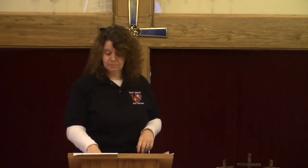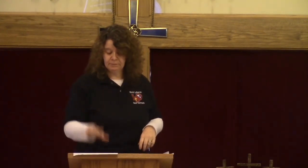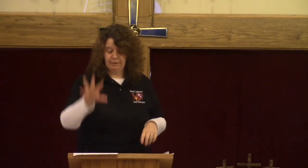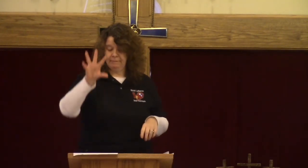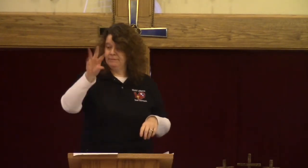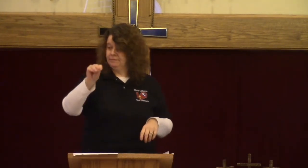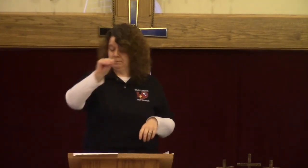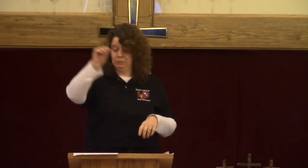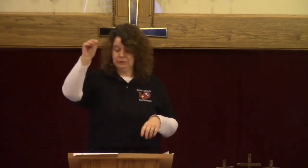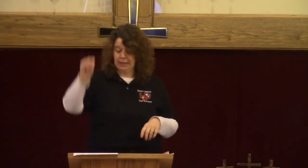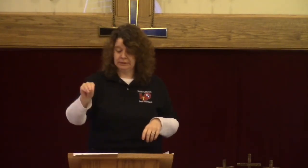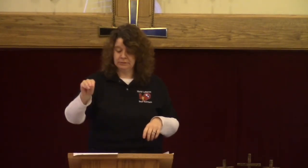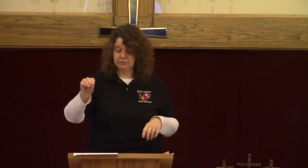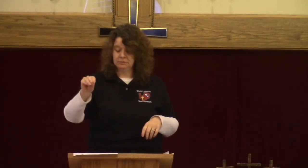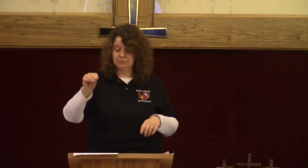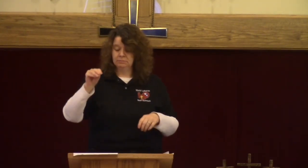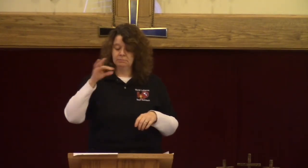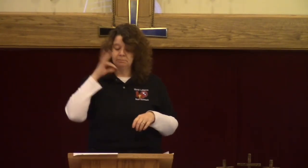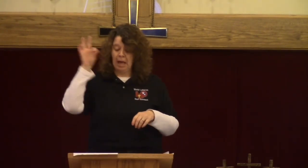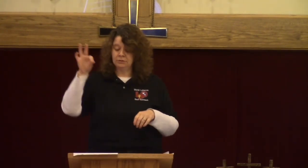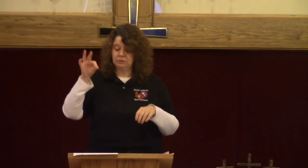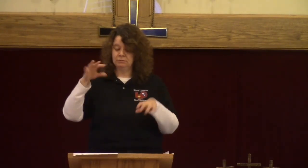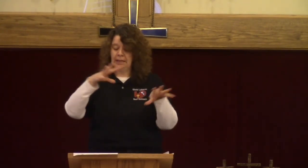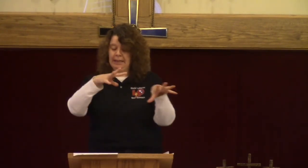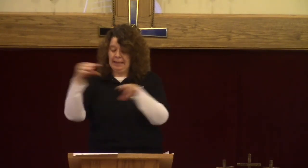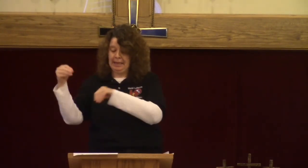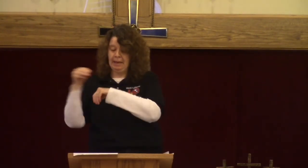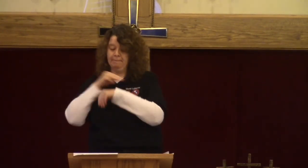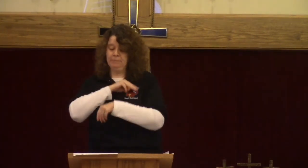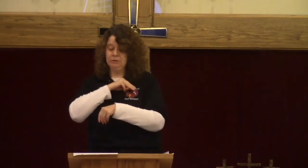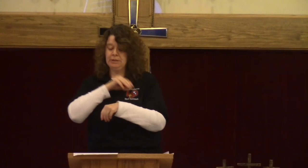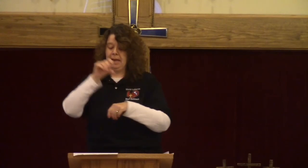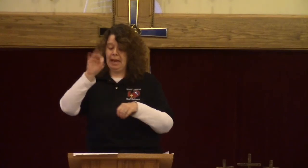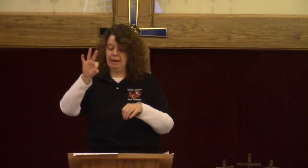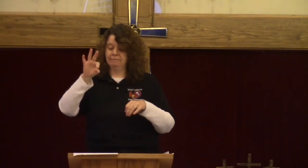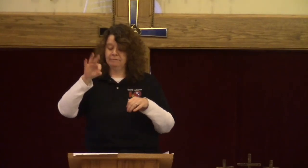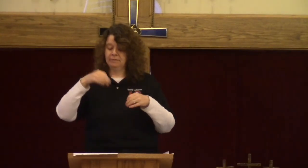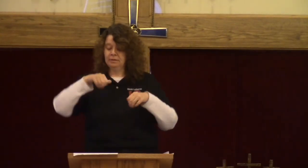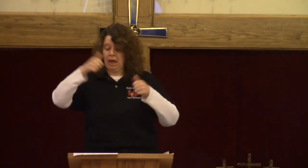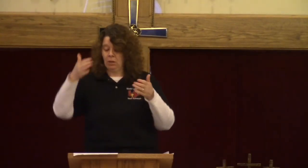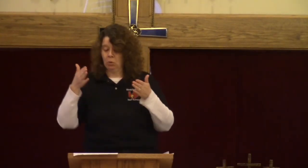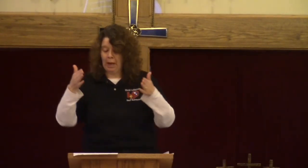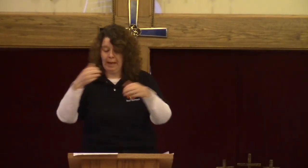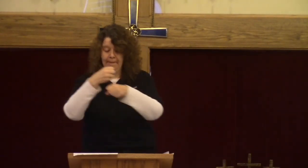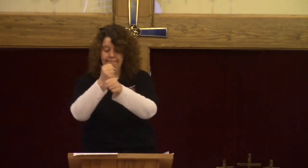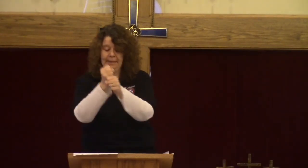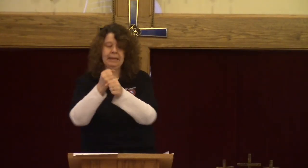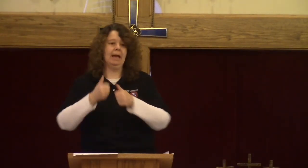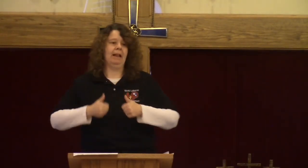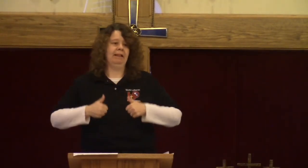retirement. 50% of clergy would leave the ministry if they had another way of making a